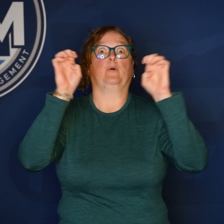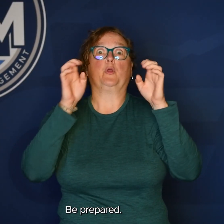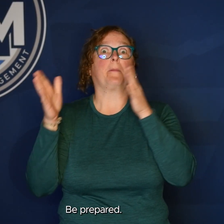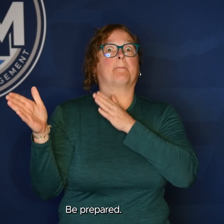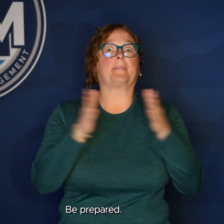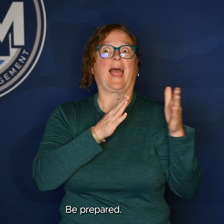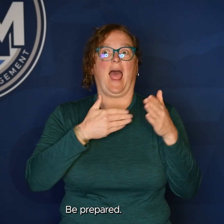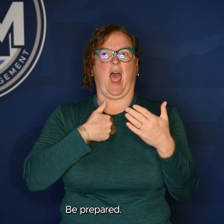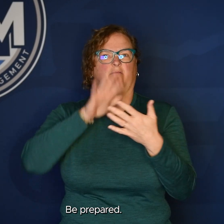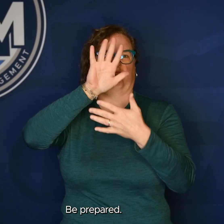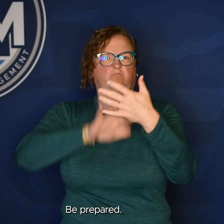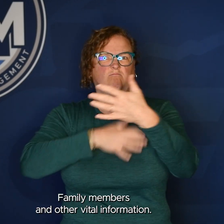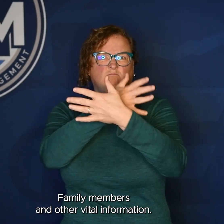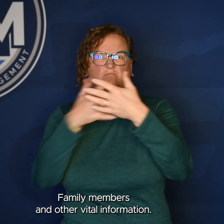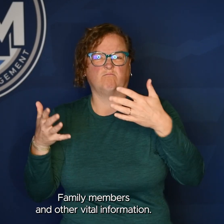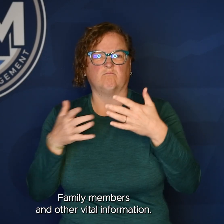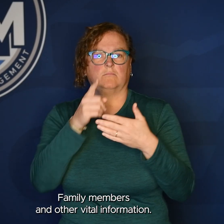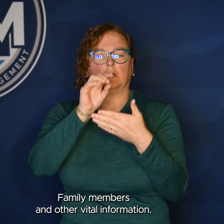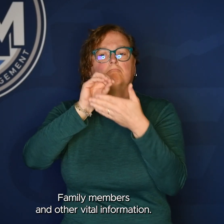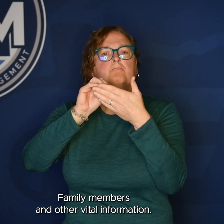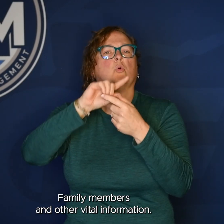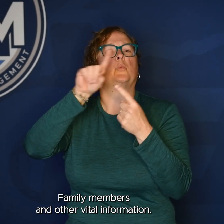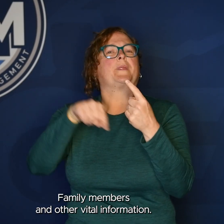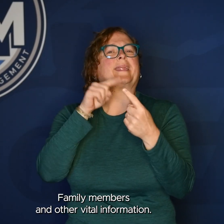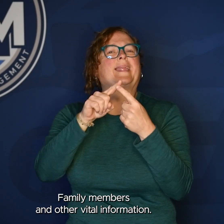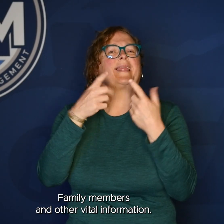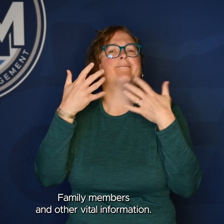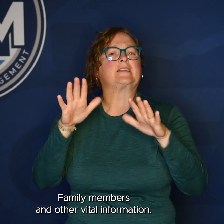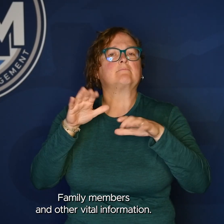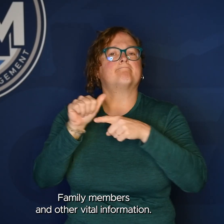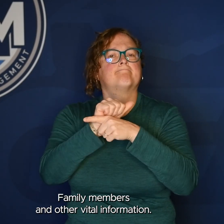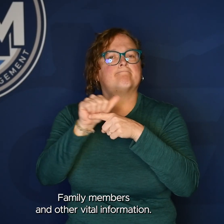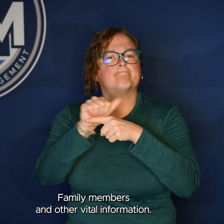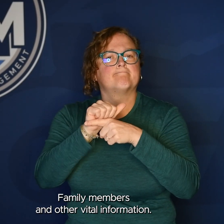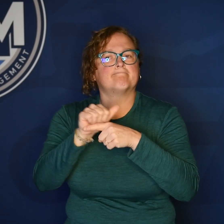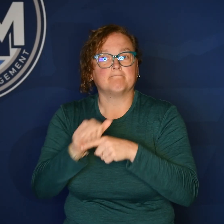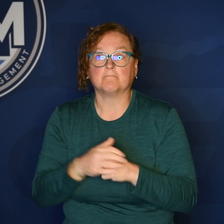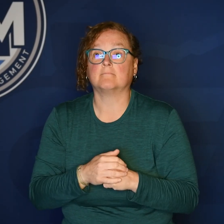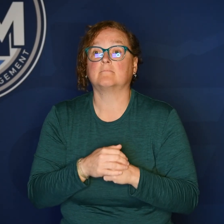Be prepared. Family members and other vital information.